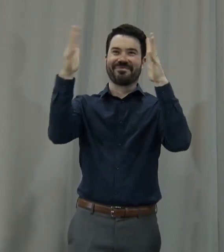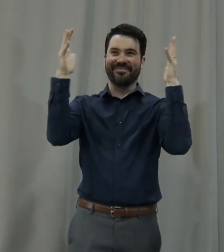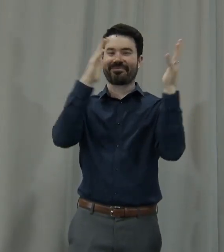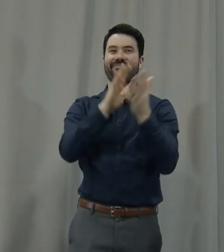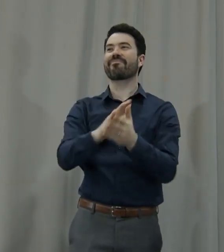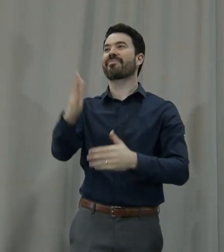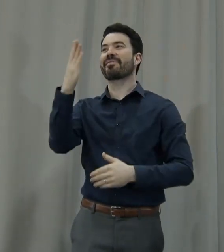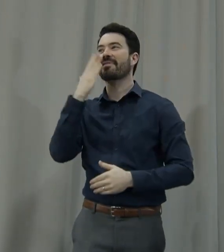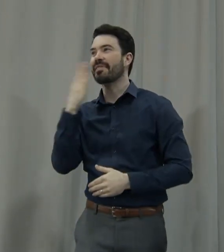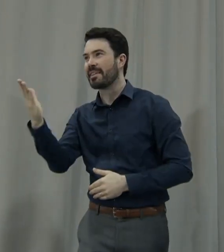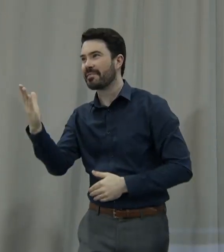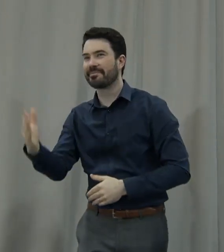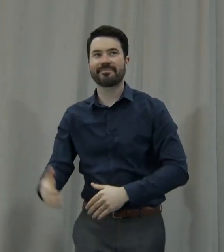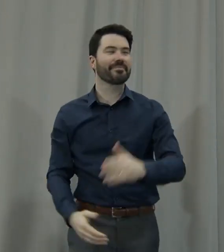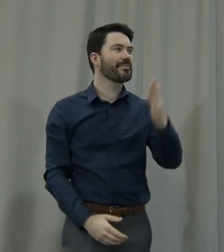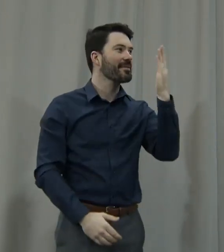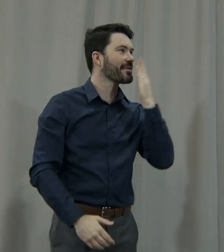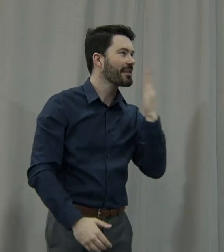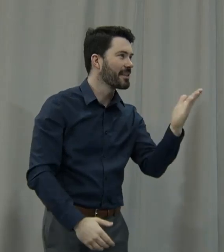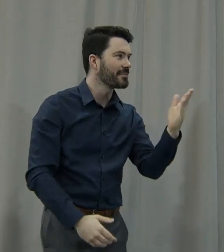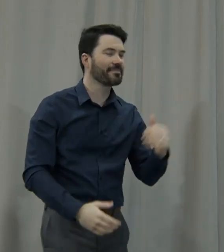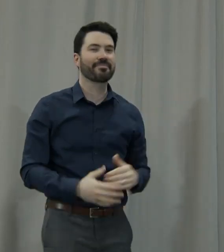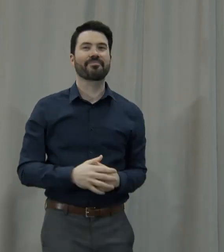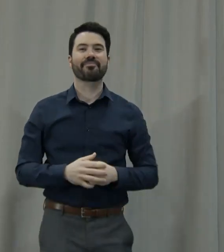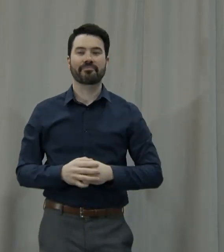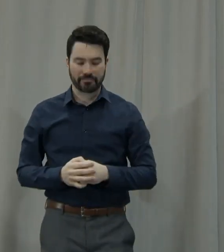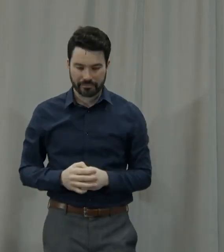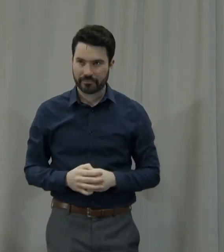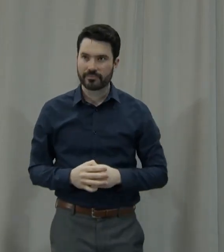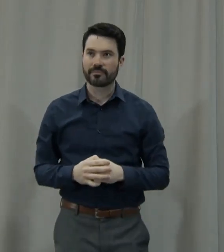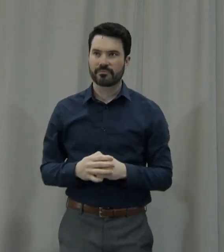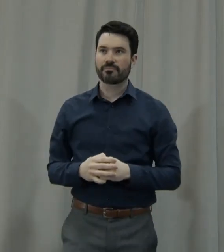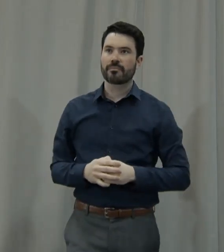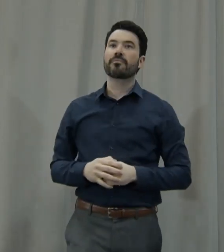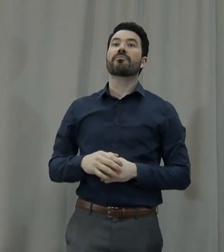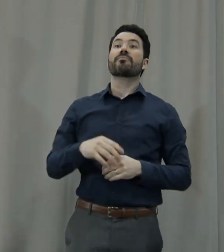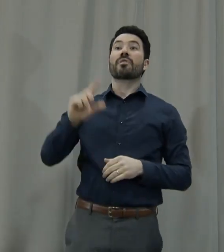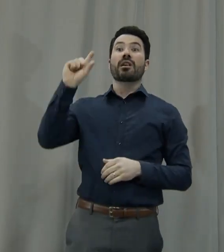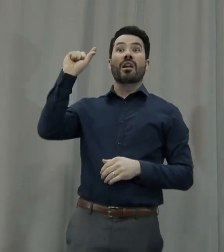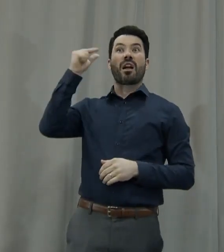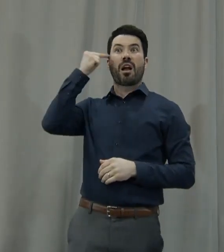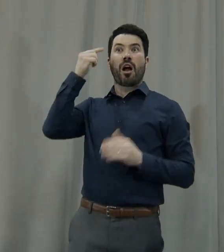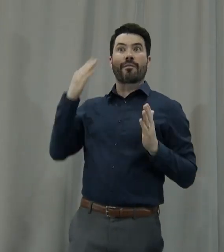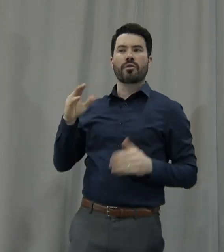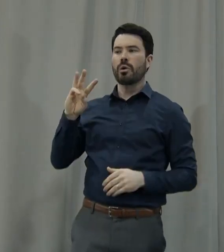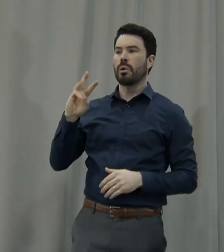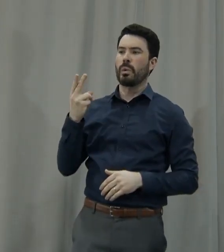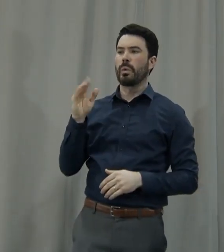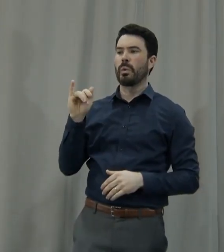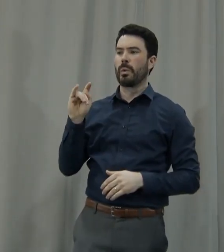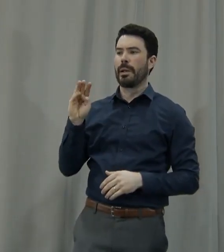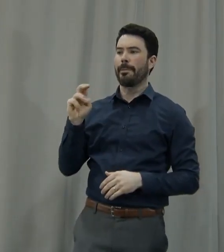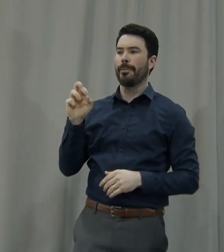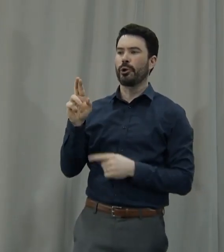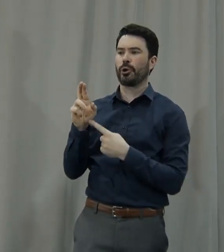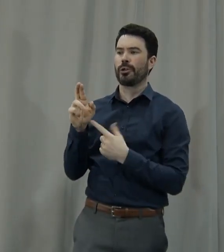Thank you. So Governor Whitmer, you know, I don't know, I guess you all remember